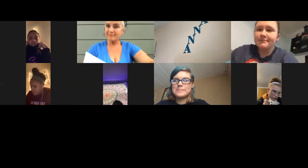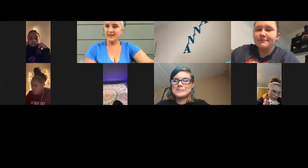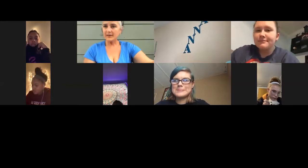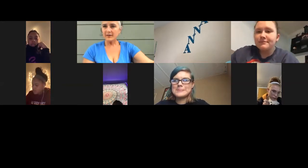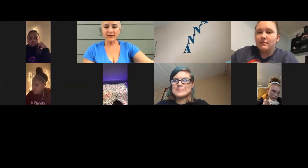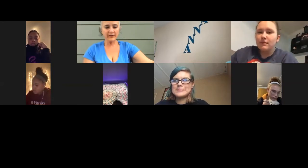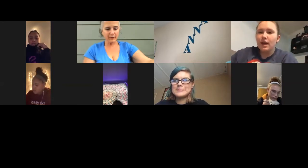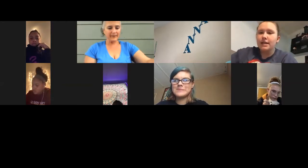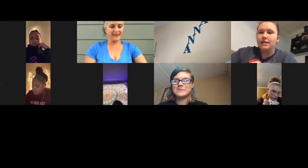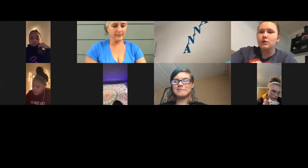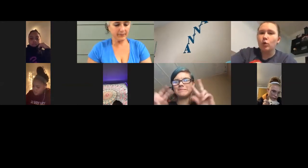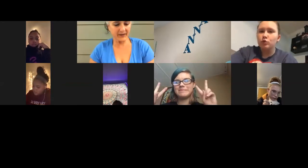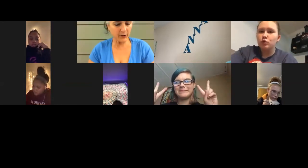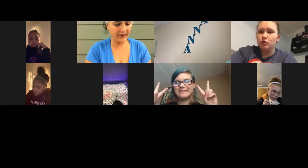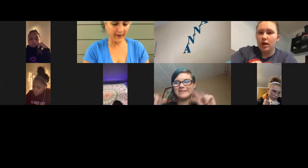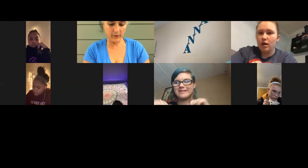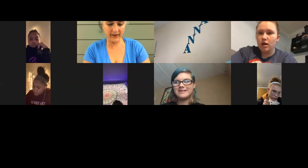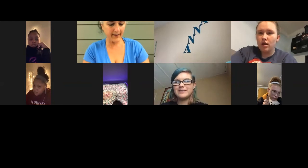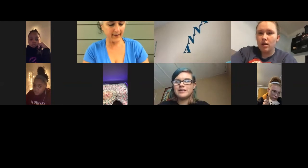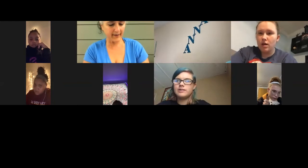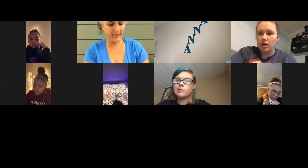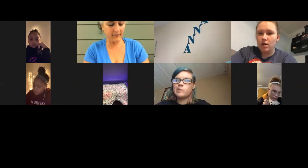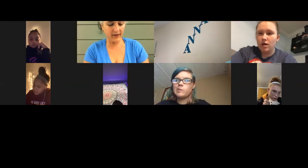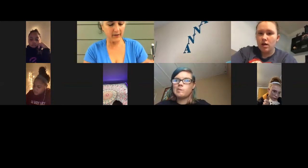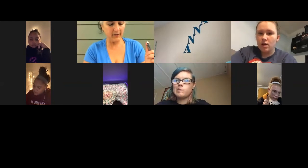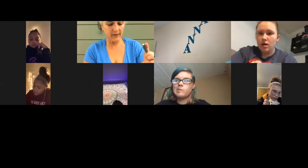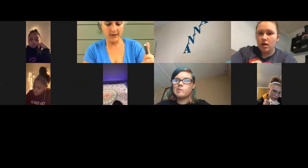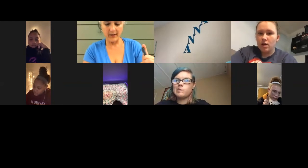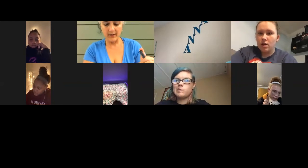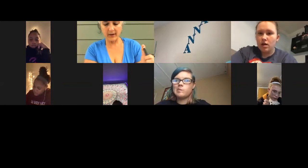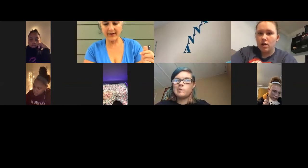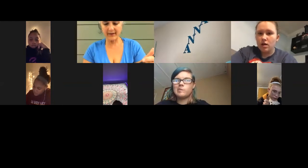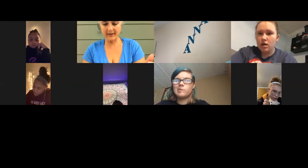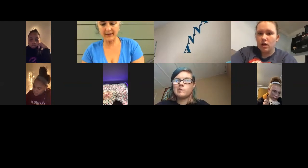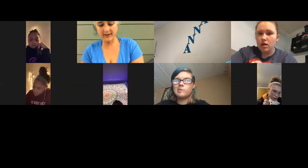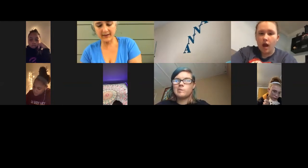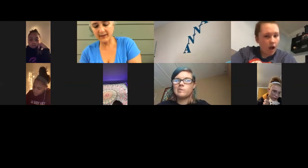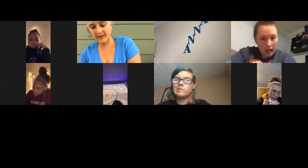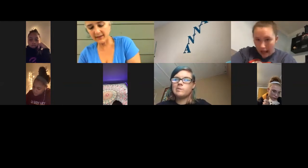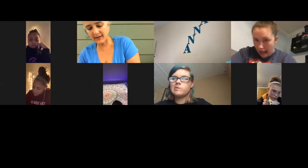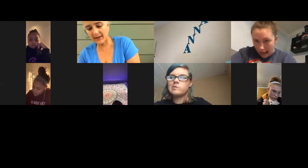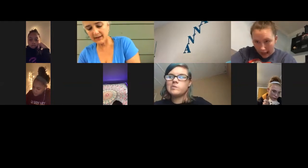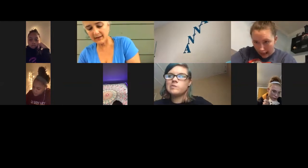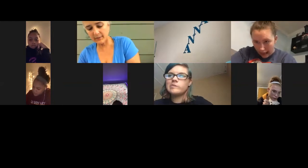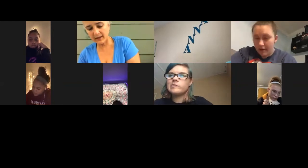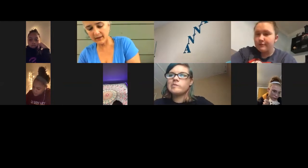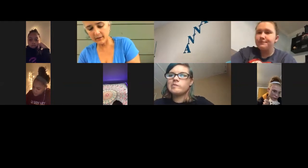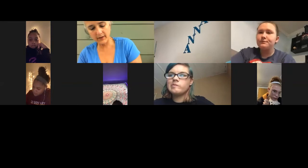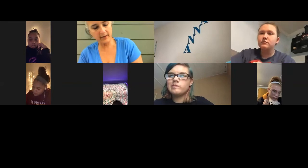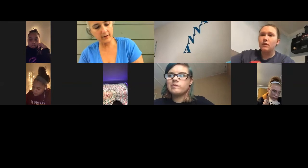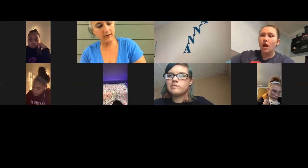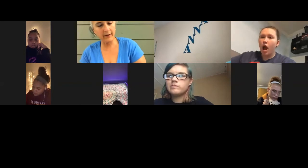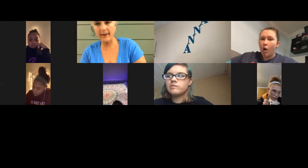attendance fairly rapidly. Let's see who we got. We have, all right. Jay sent me